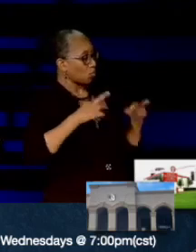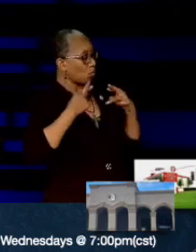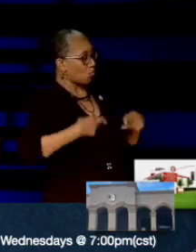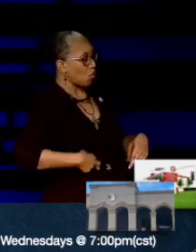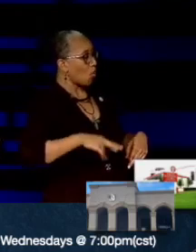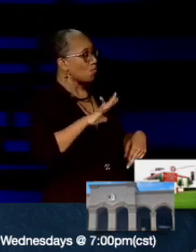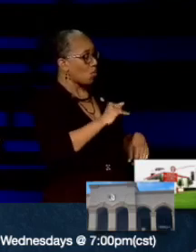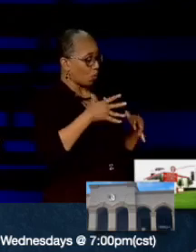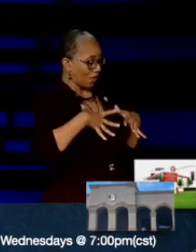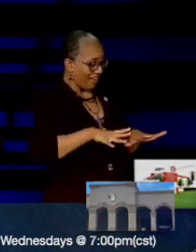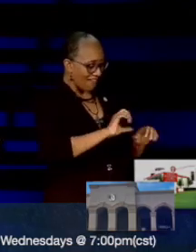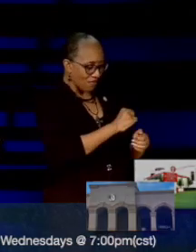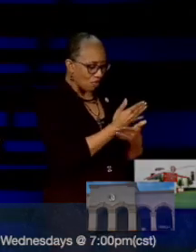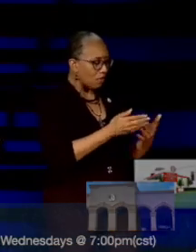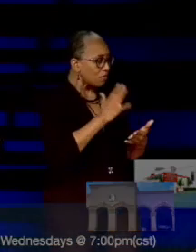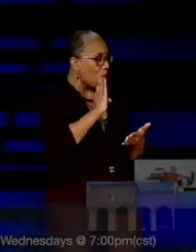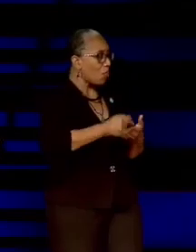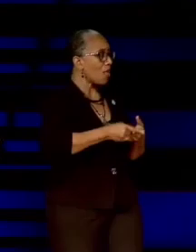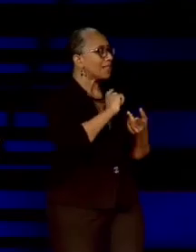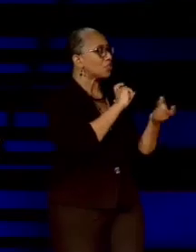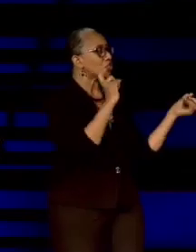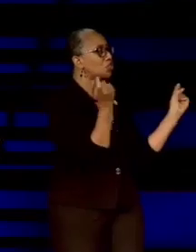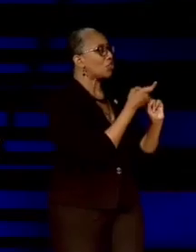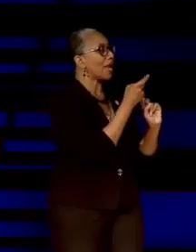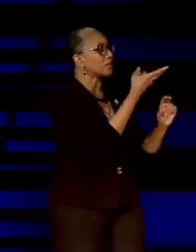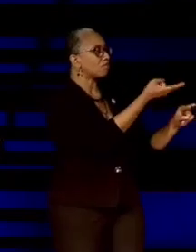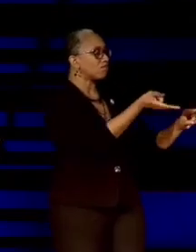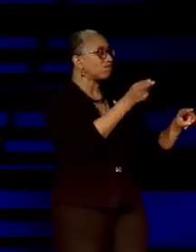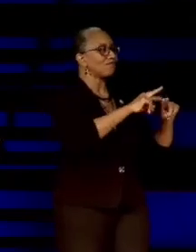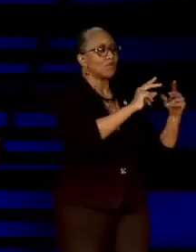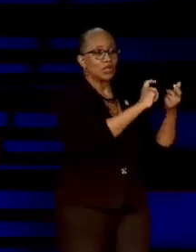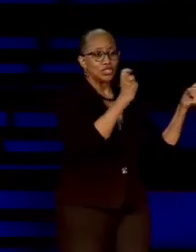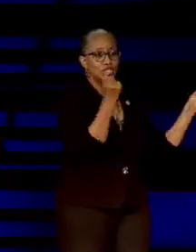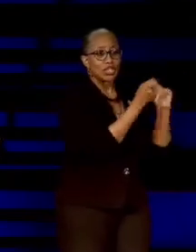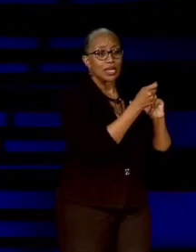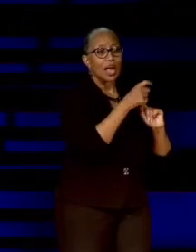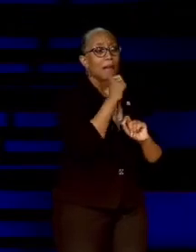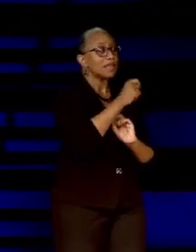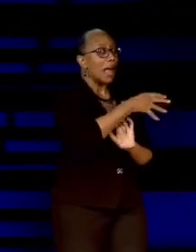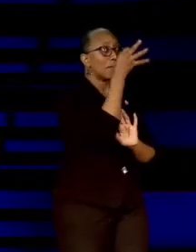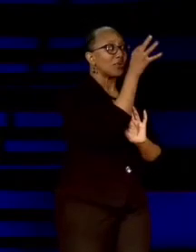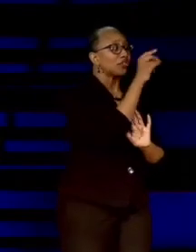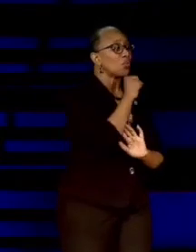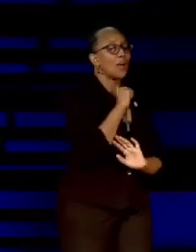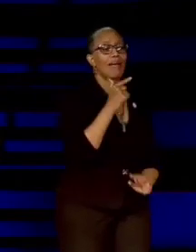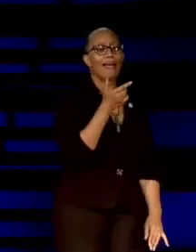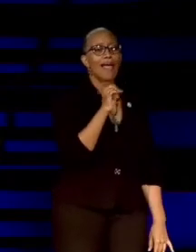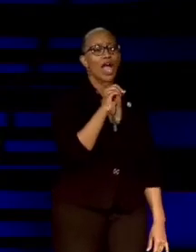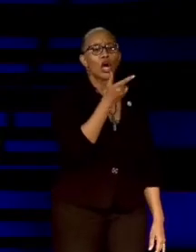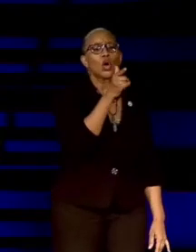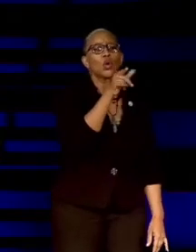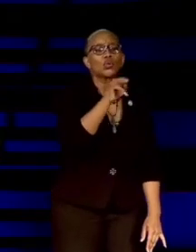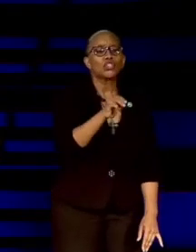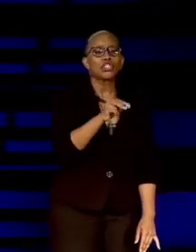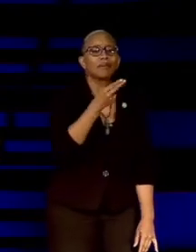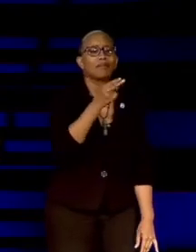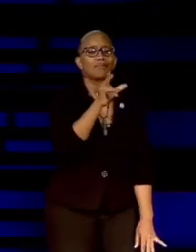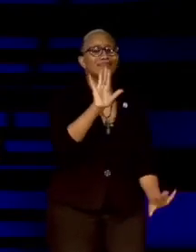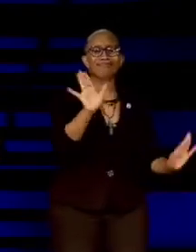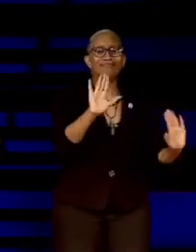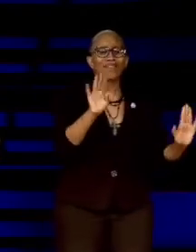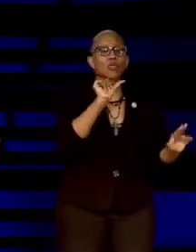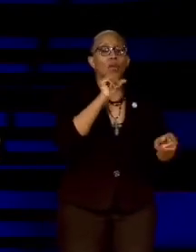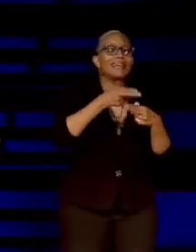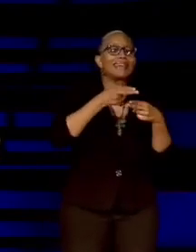your wardrobe is going through an upgrade right now. I'm not preaching you into Gucci. I'm not preaching you into